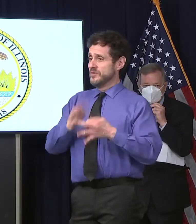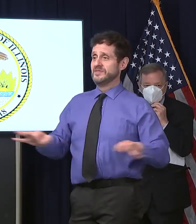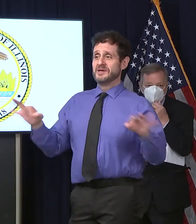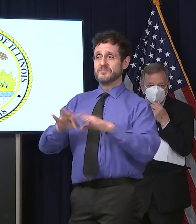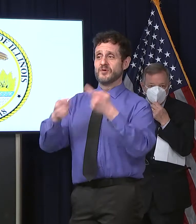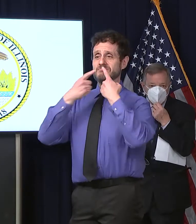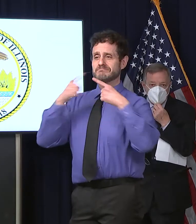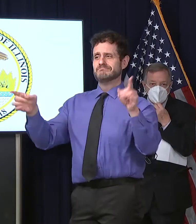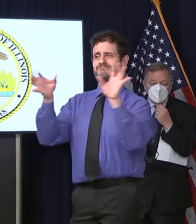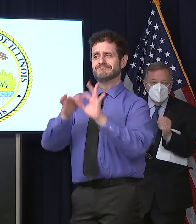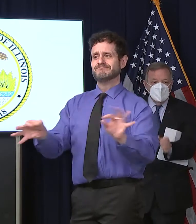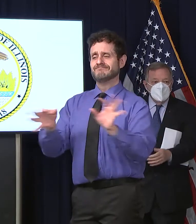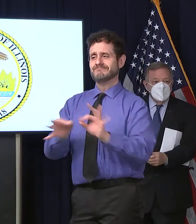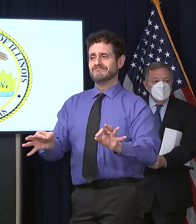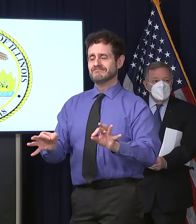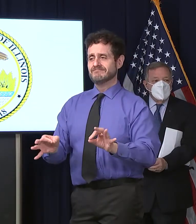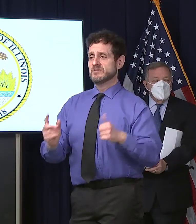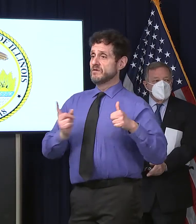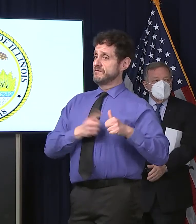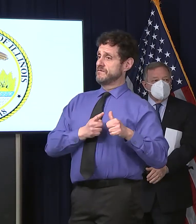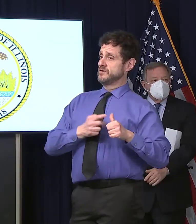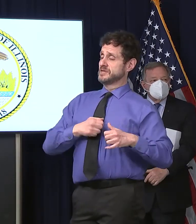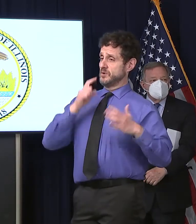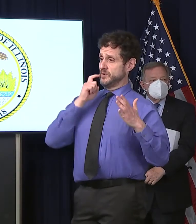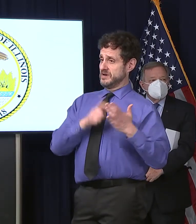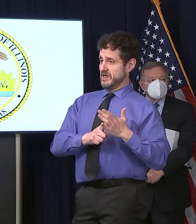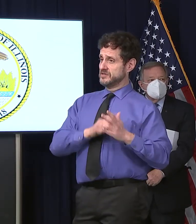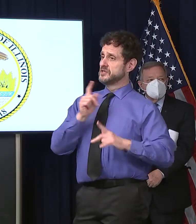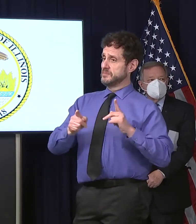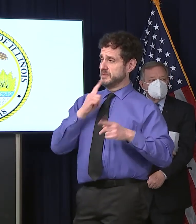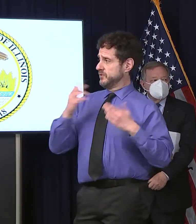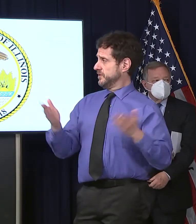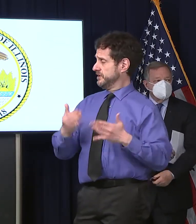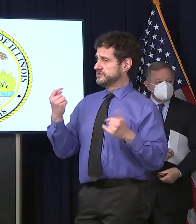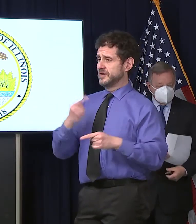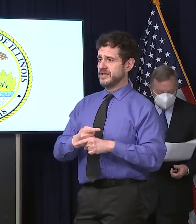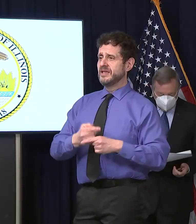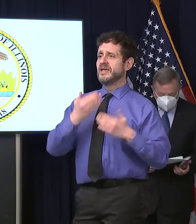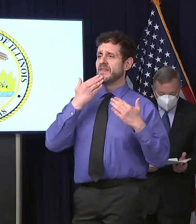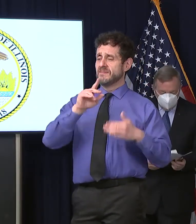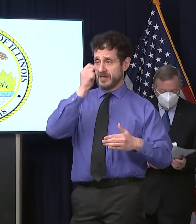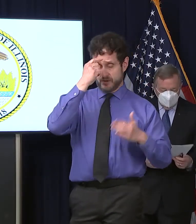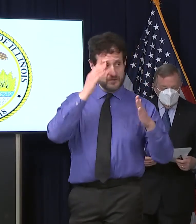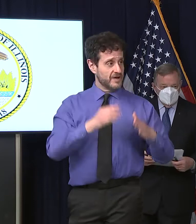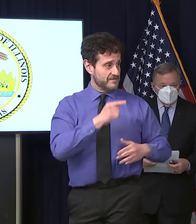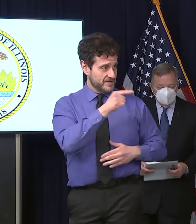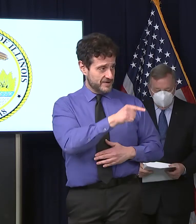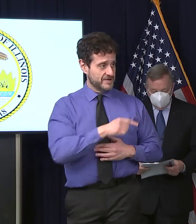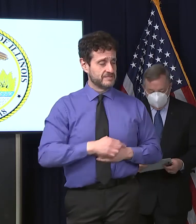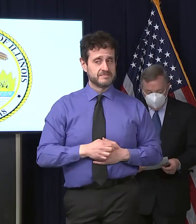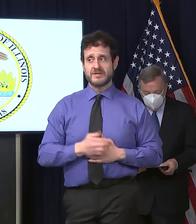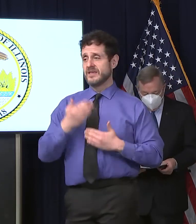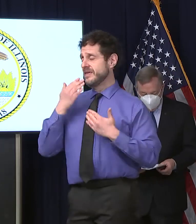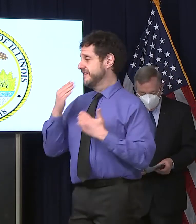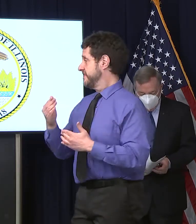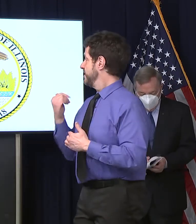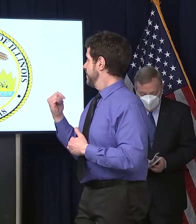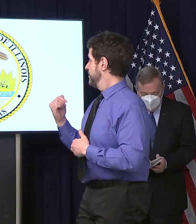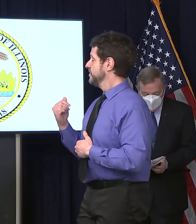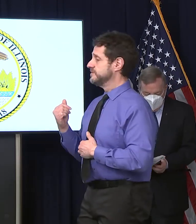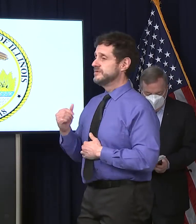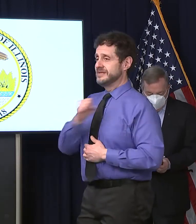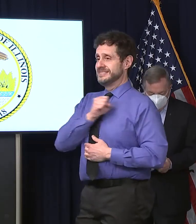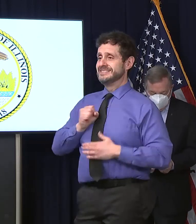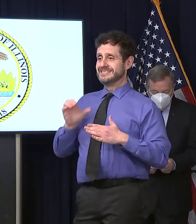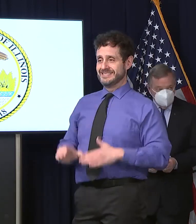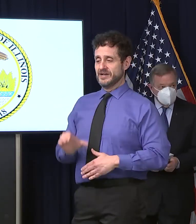announcement. Before I begin, I want to acknowledge those who've joined us. Thank you very much, Governor Pritzker. Thank you very much,